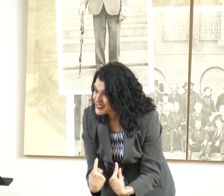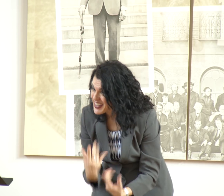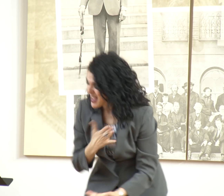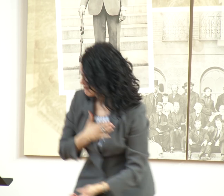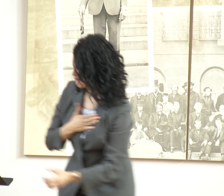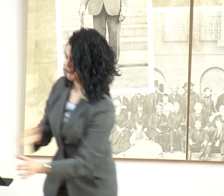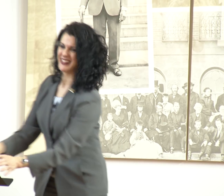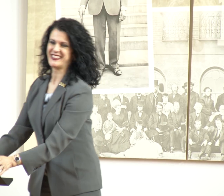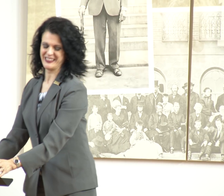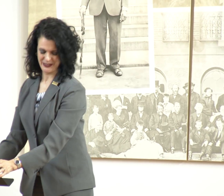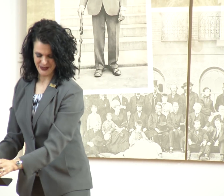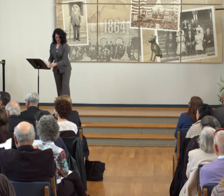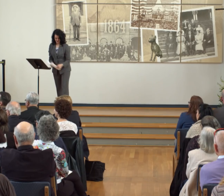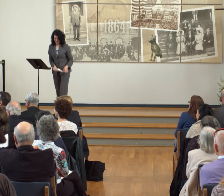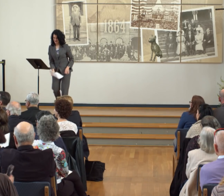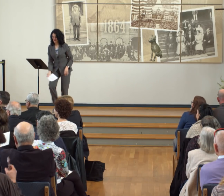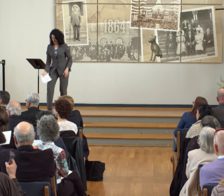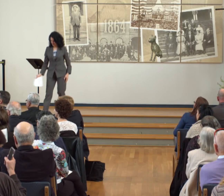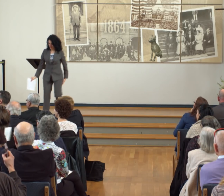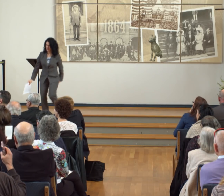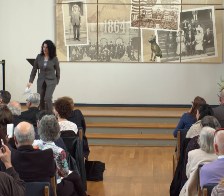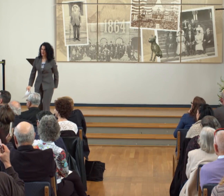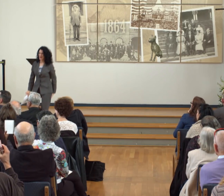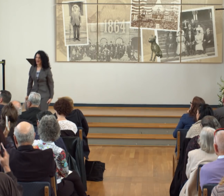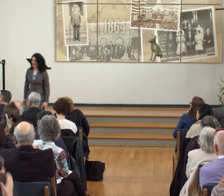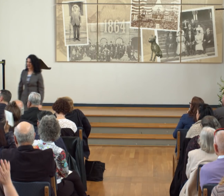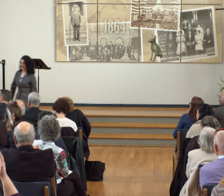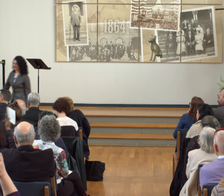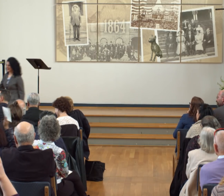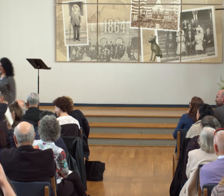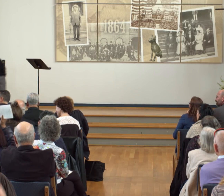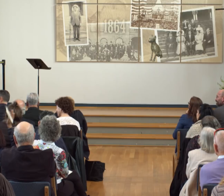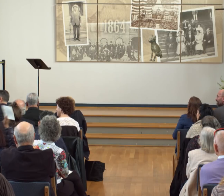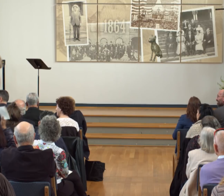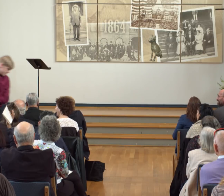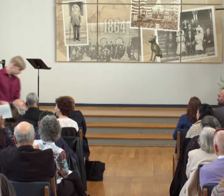did. And so now, without further ado, we would like to invite up John Michael Taylor.